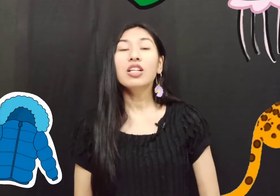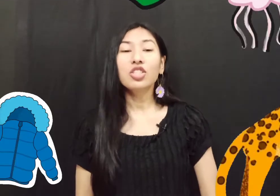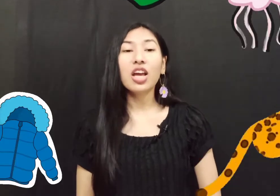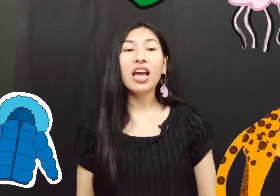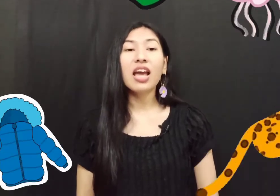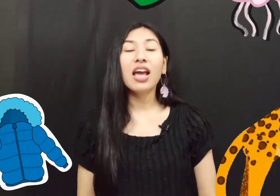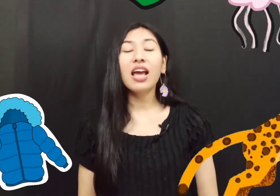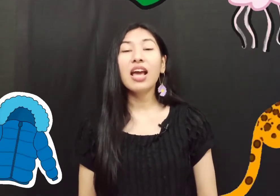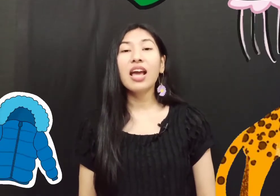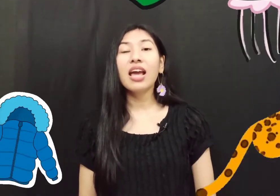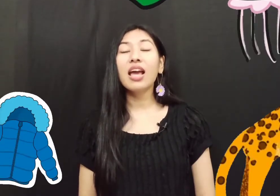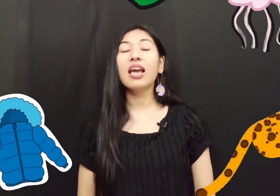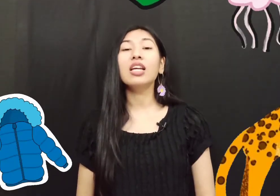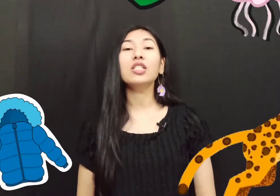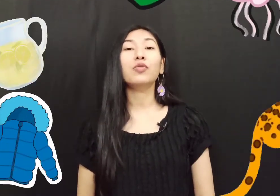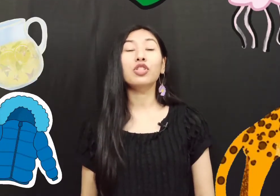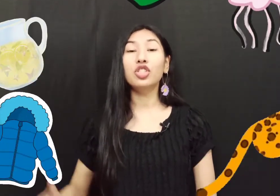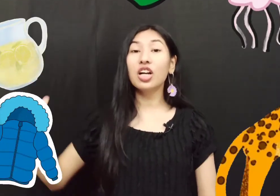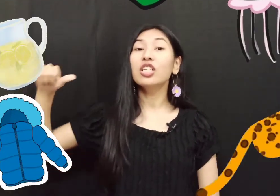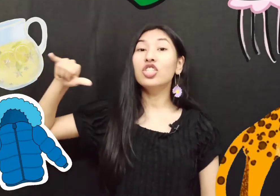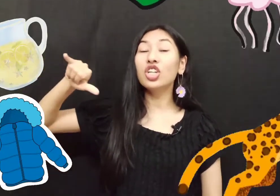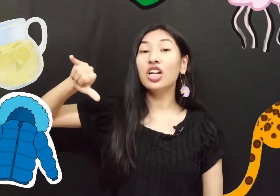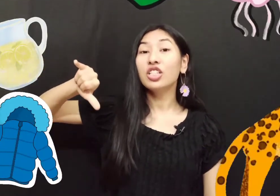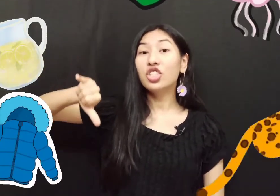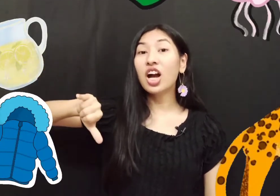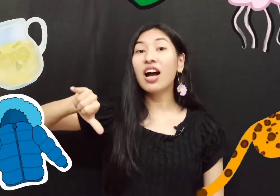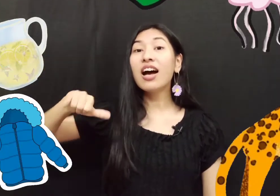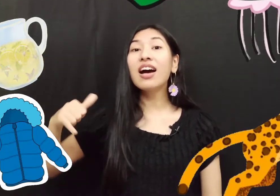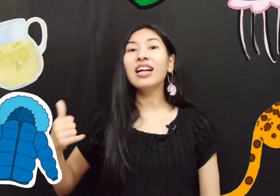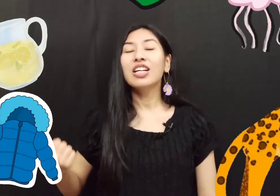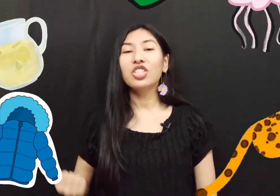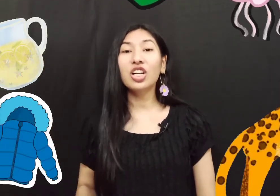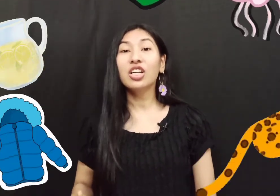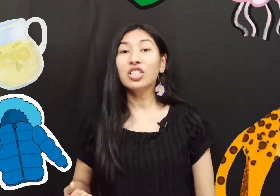Jaguar. J is for jug. Jug.